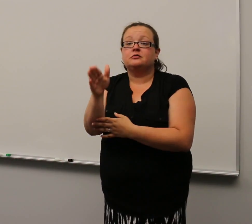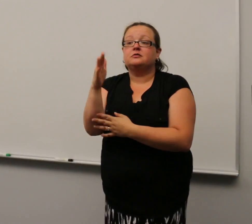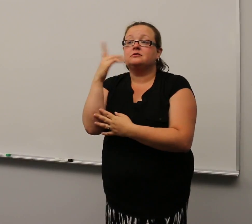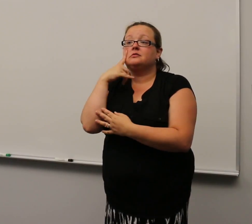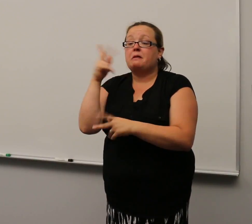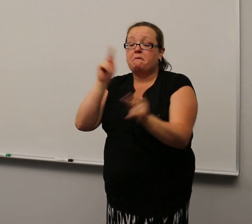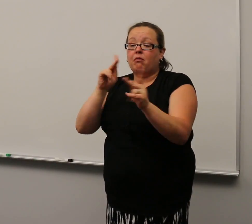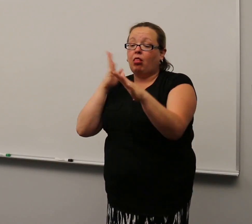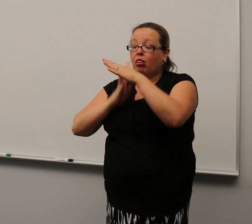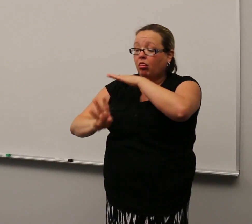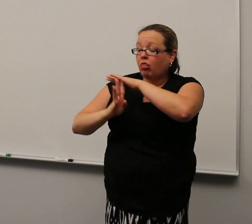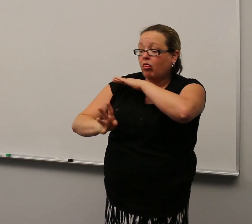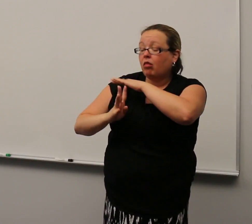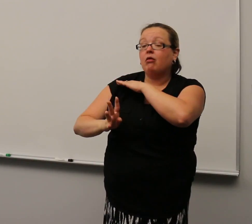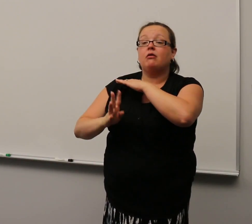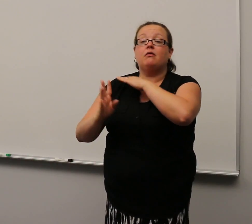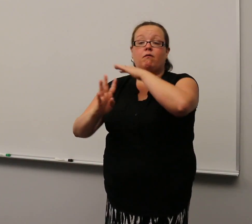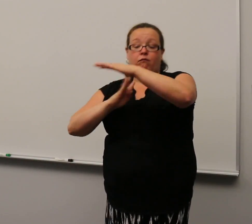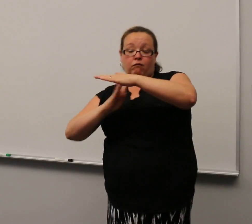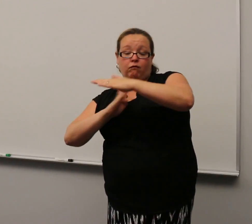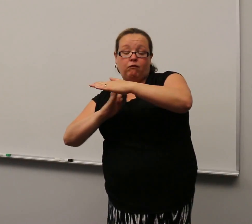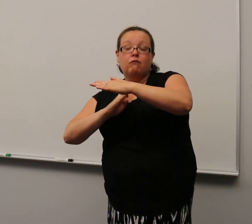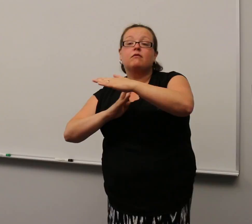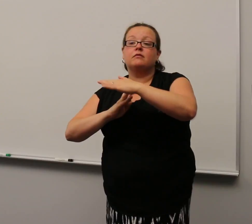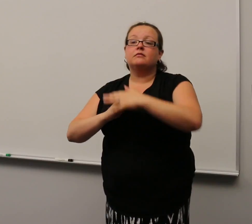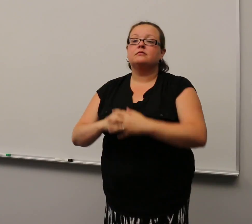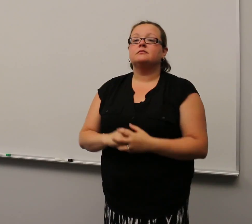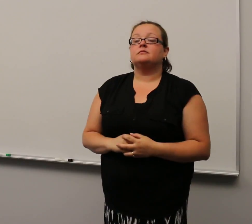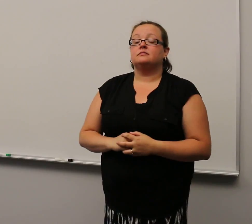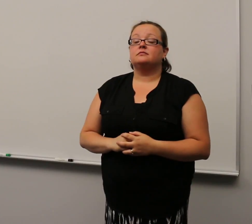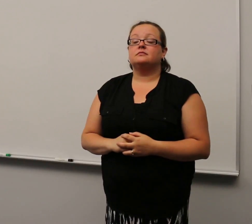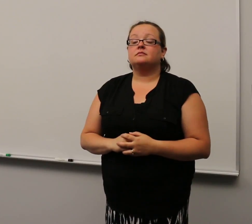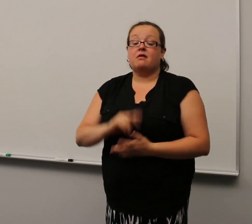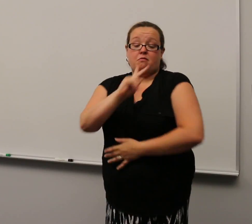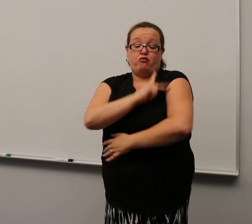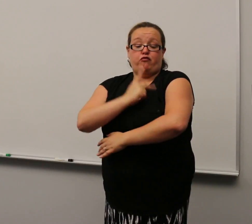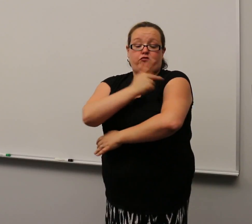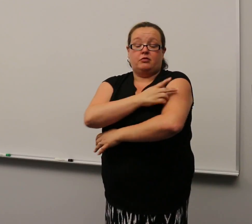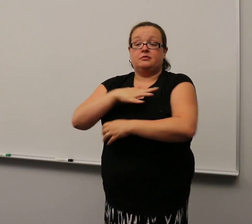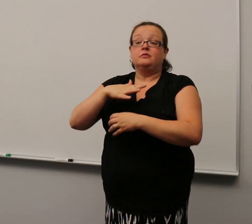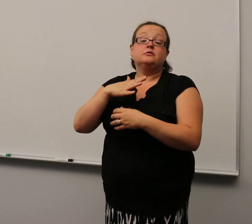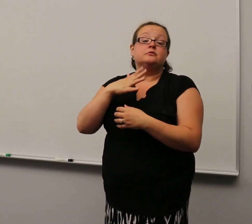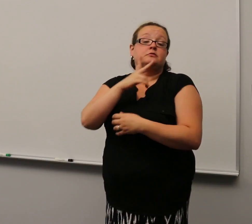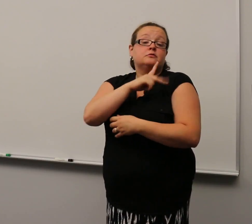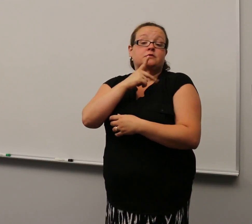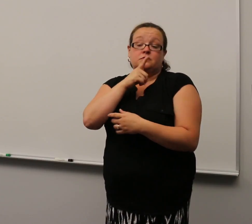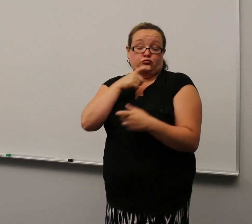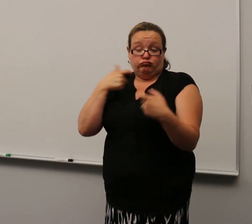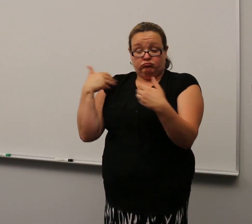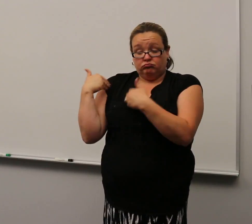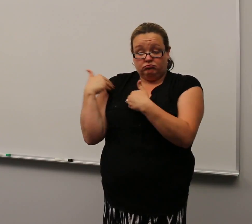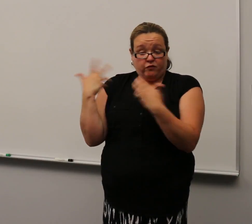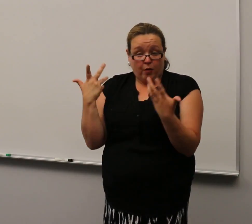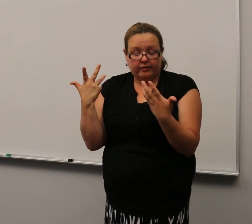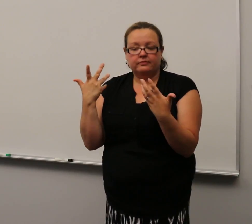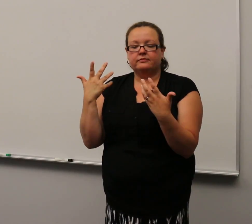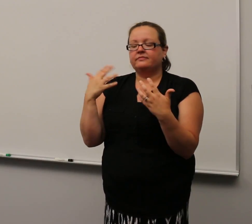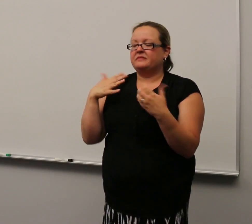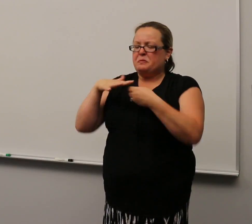immigration. Provincial and territorial governments are responsible for more regional issues, like education, healthcare